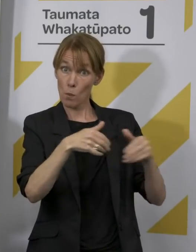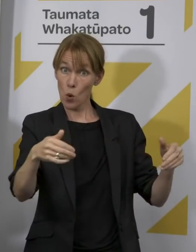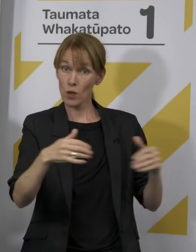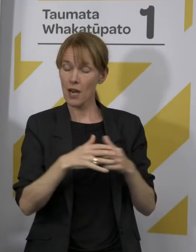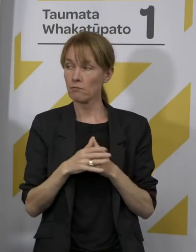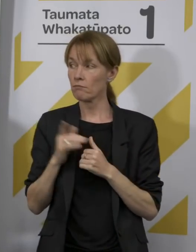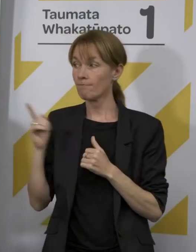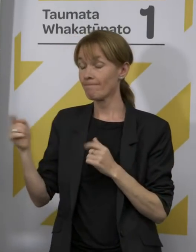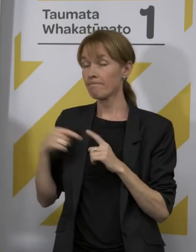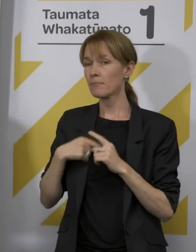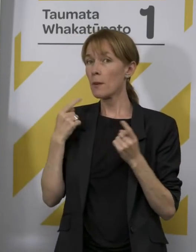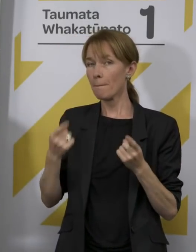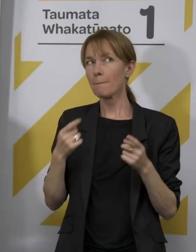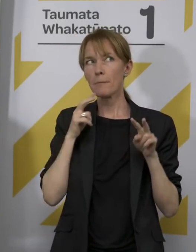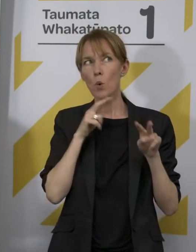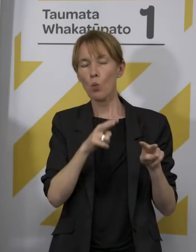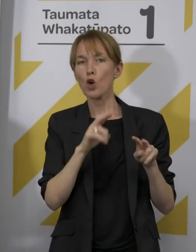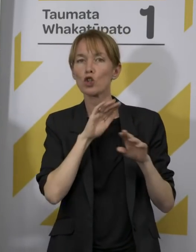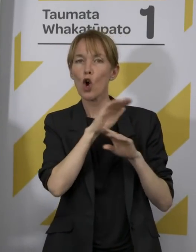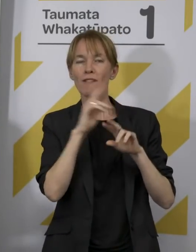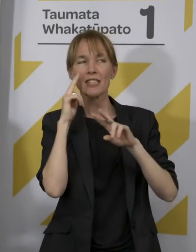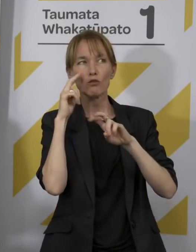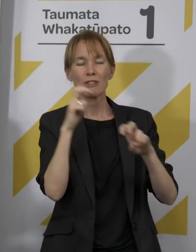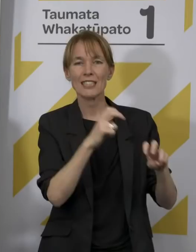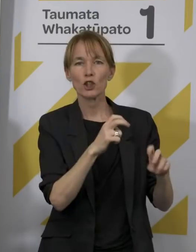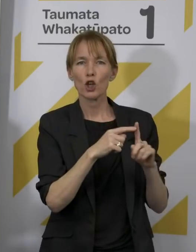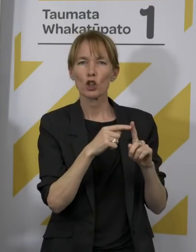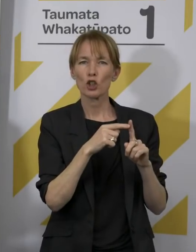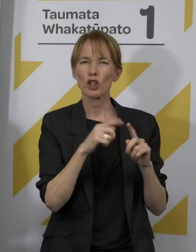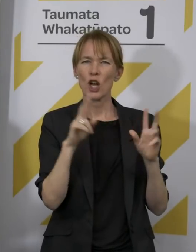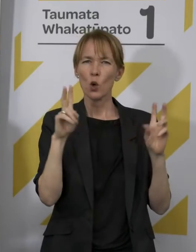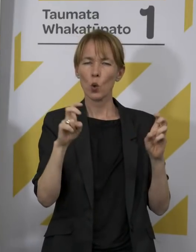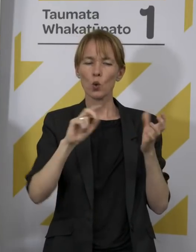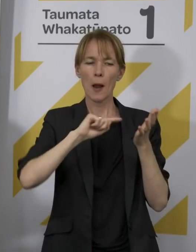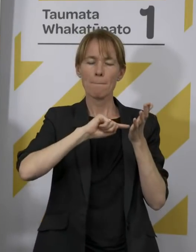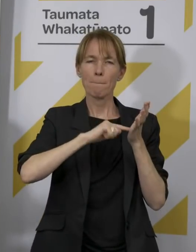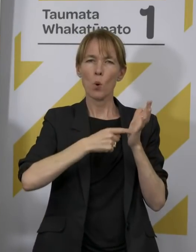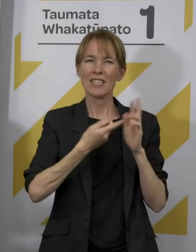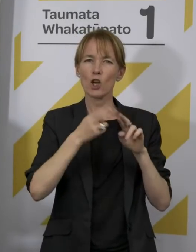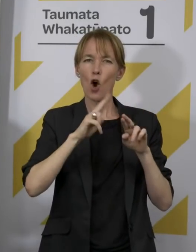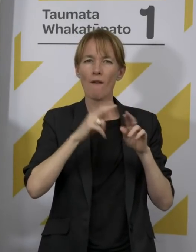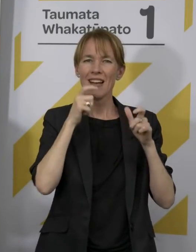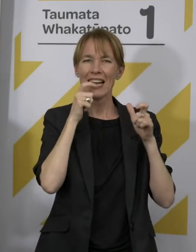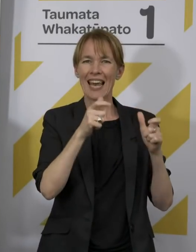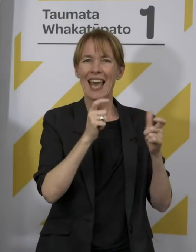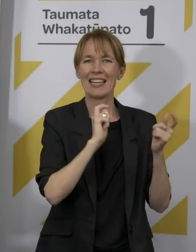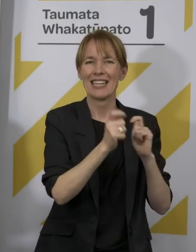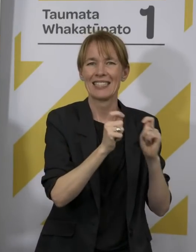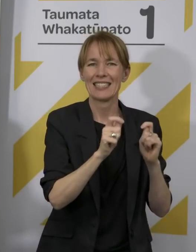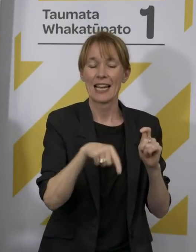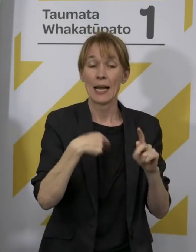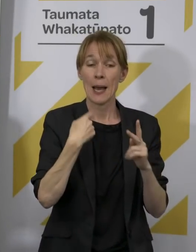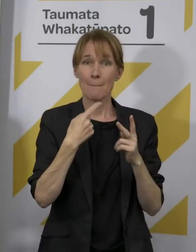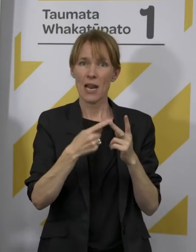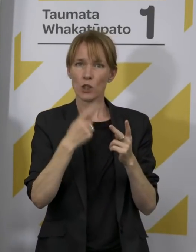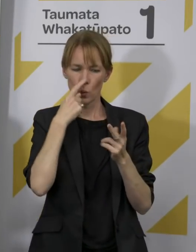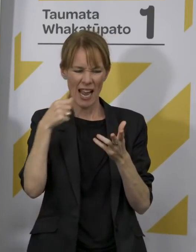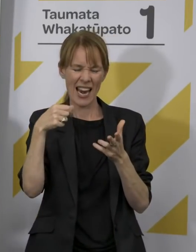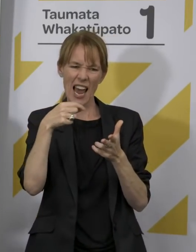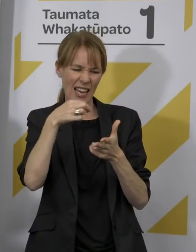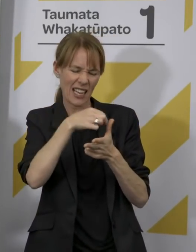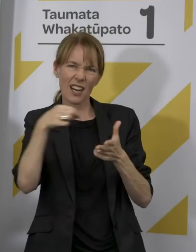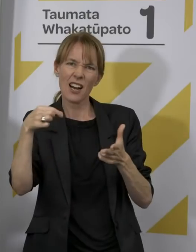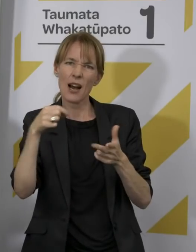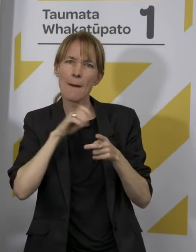week a study done in Australia about the point-of-care testing, and also there's the serology testing as well. Just still